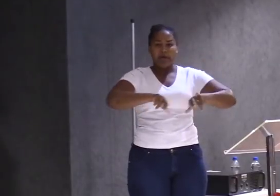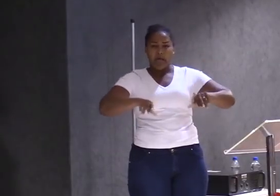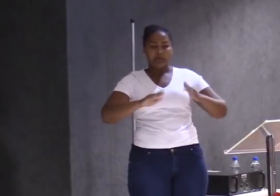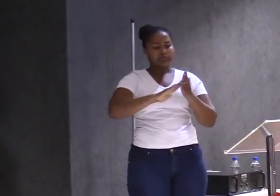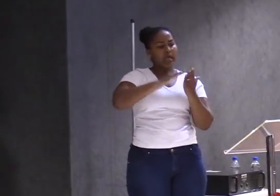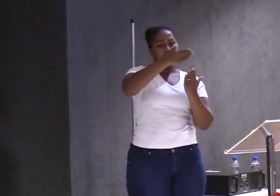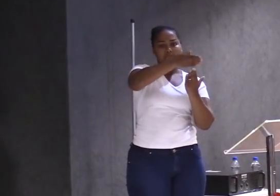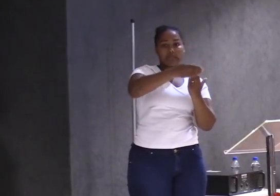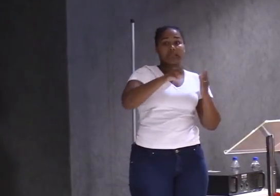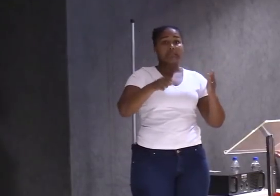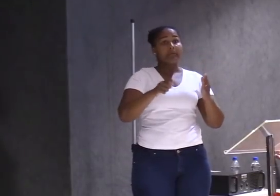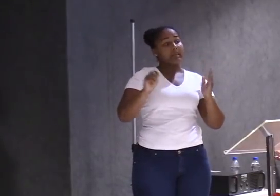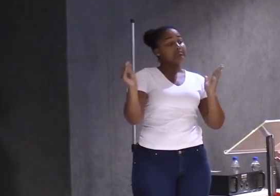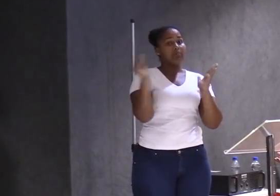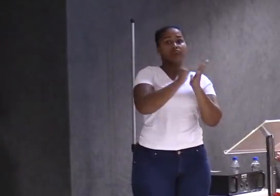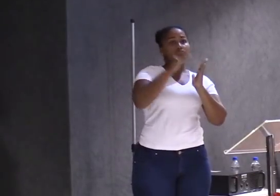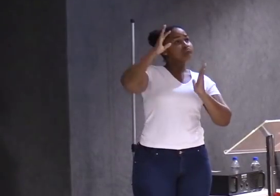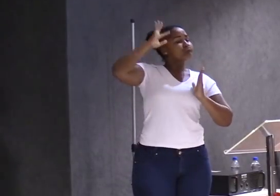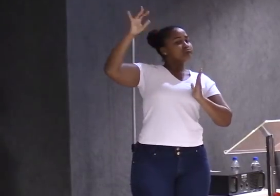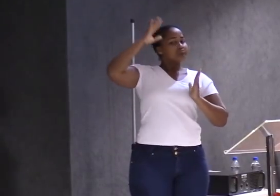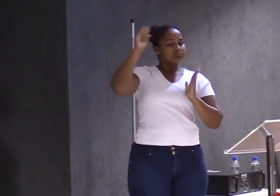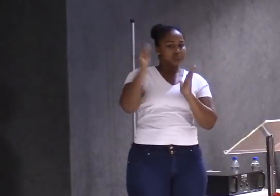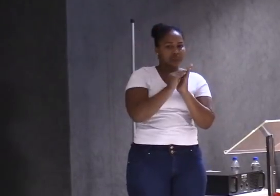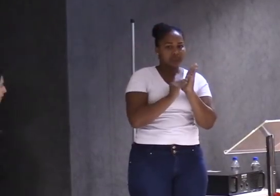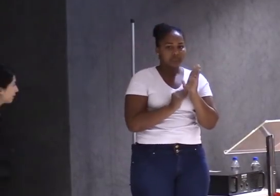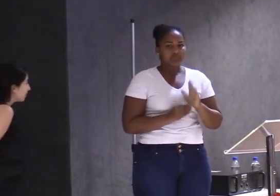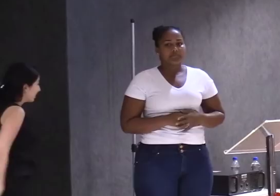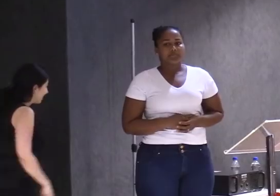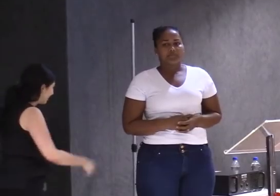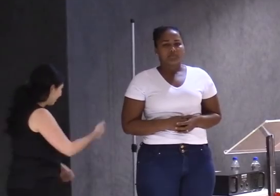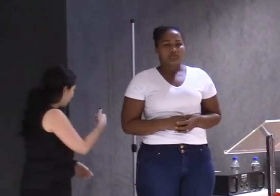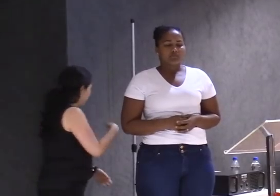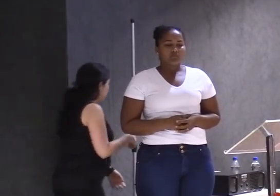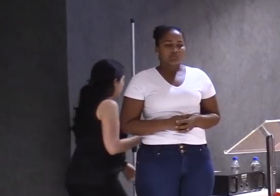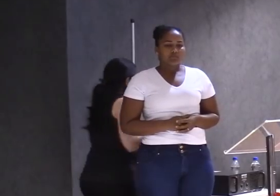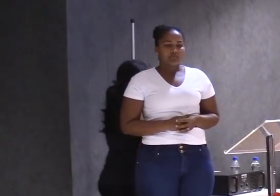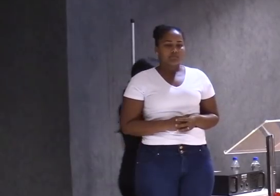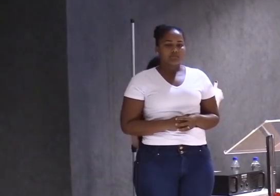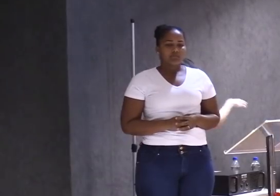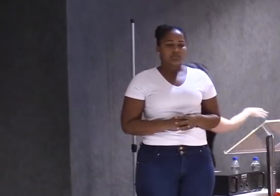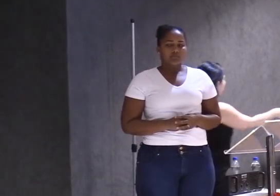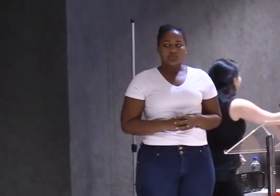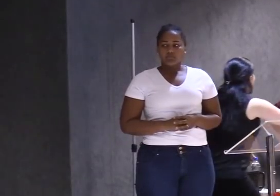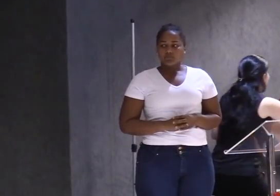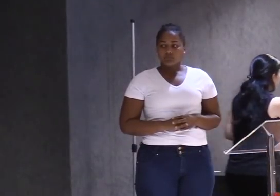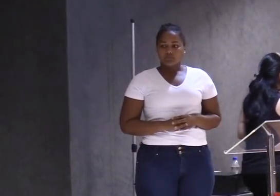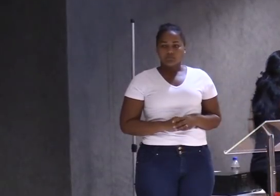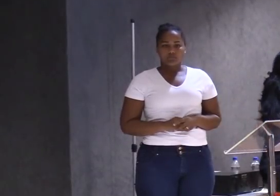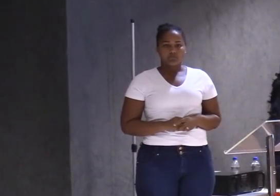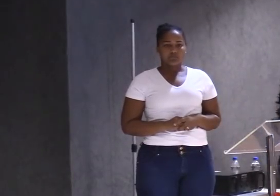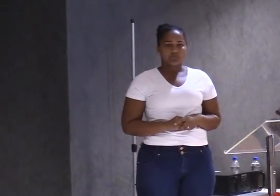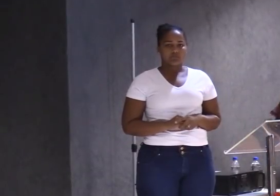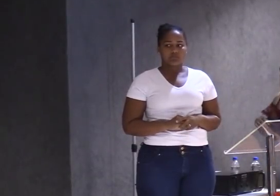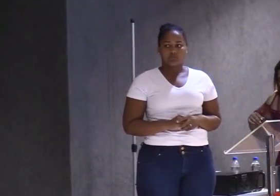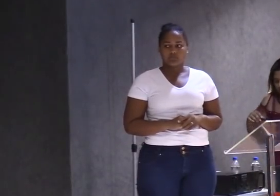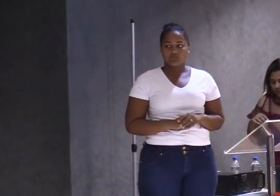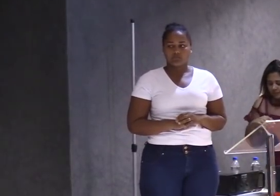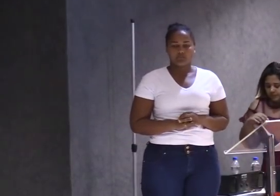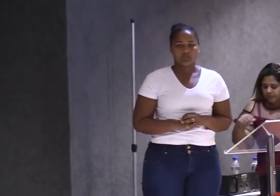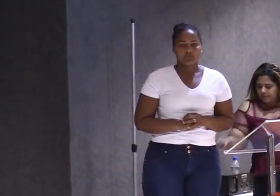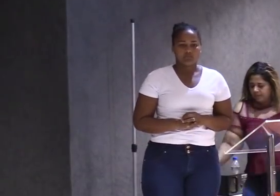de reflexões. So these kind of things you have to plan alongside you plan the